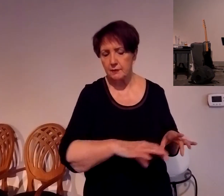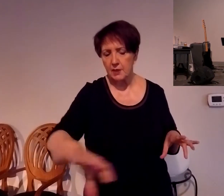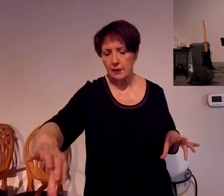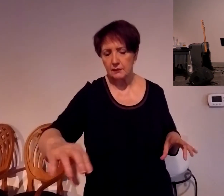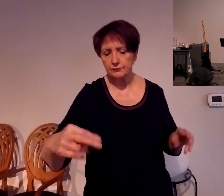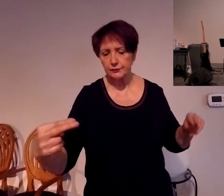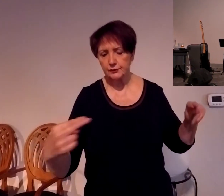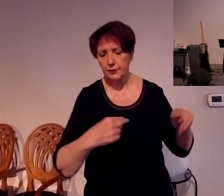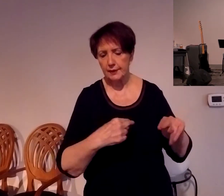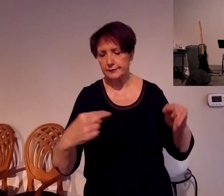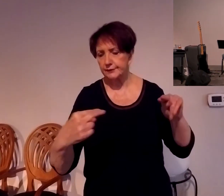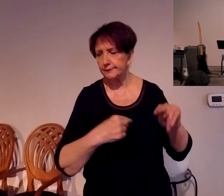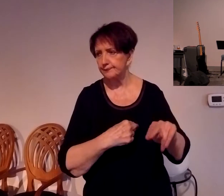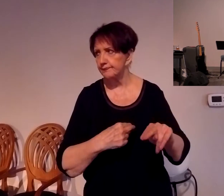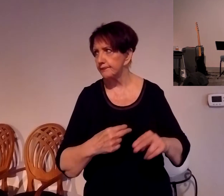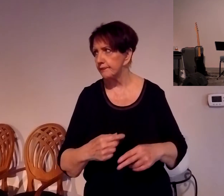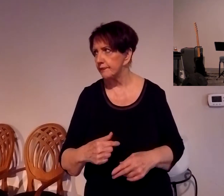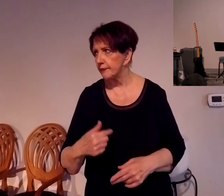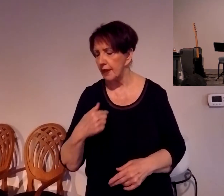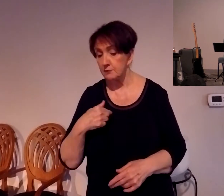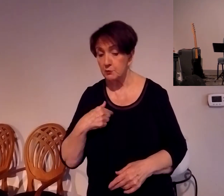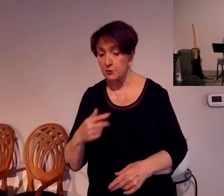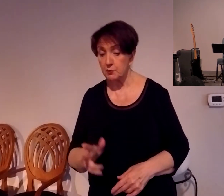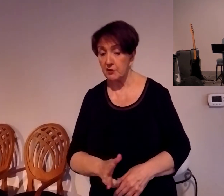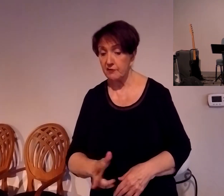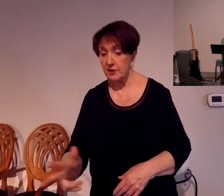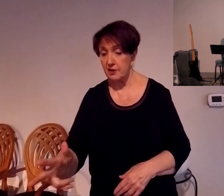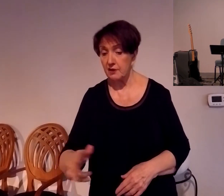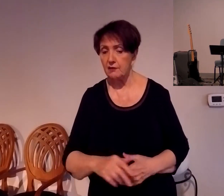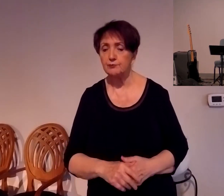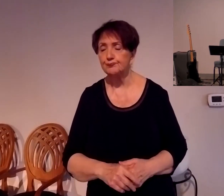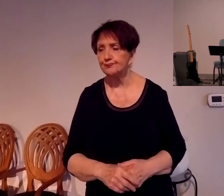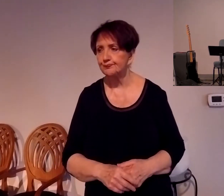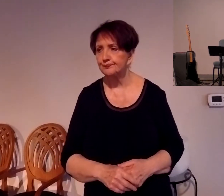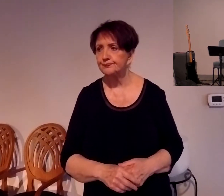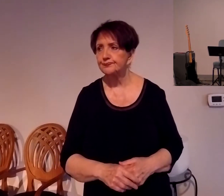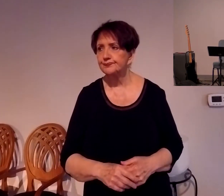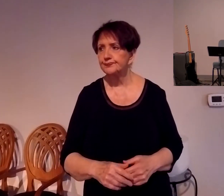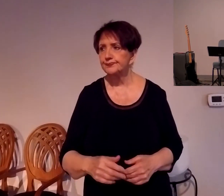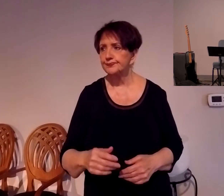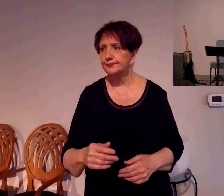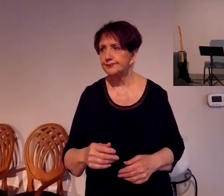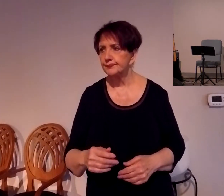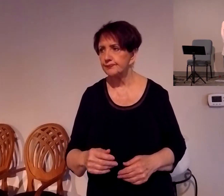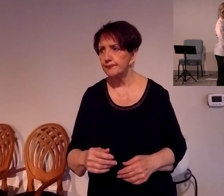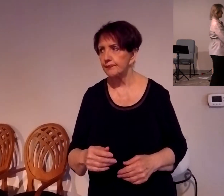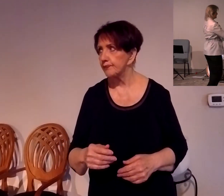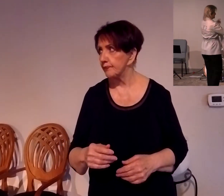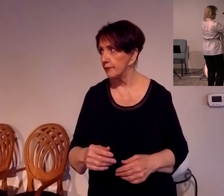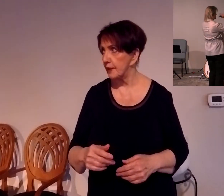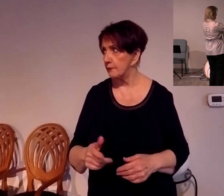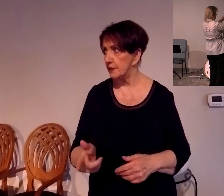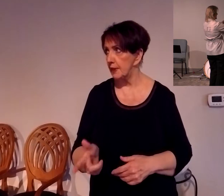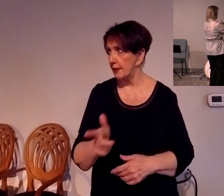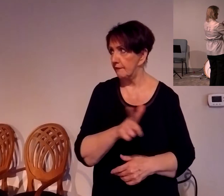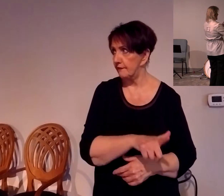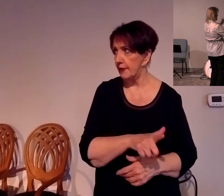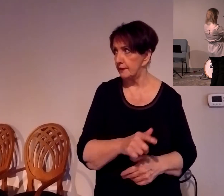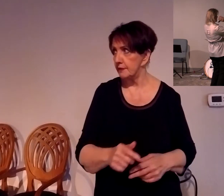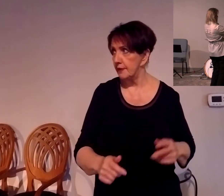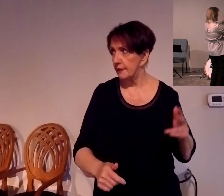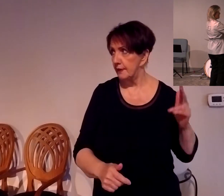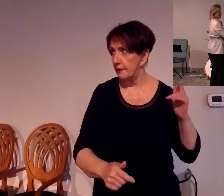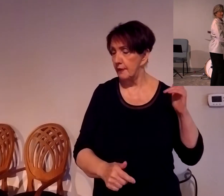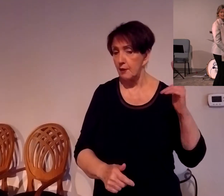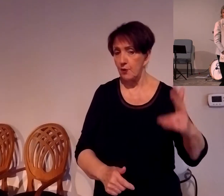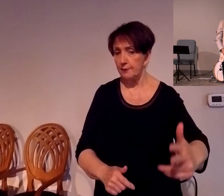Car's supposed to be over there. I'm supposed to be over here. I'm in the left lane of the 2-lane going that way. Left